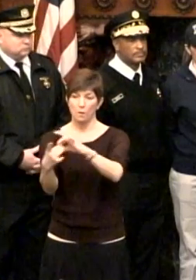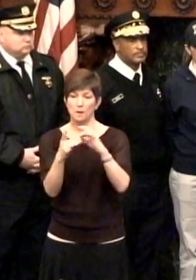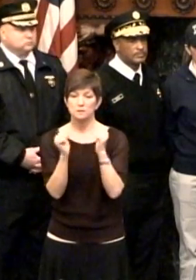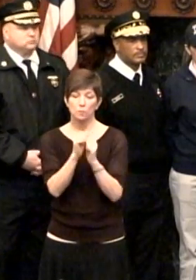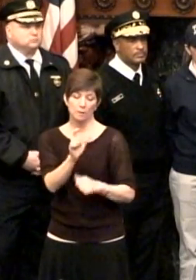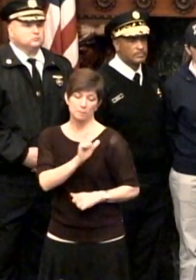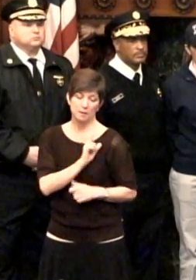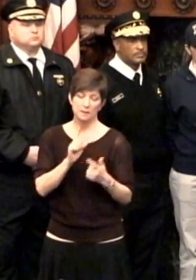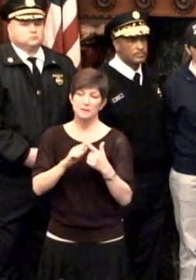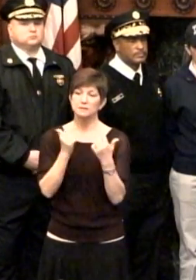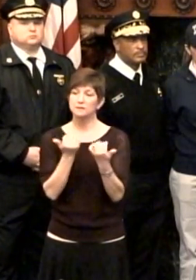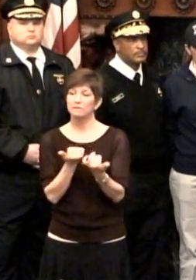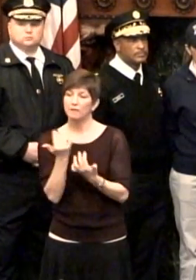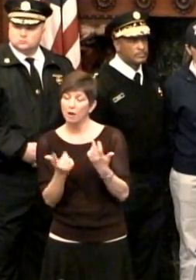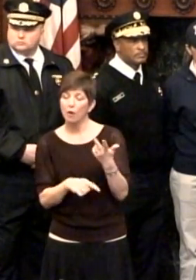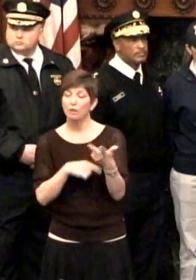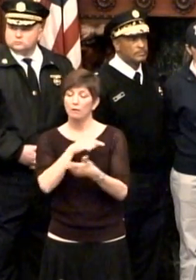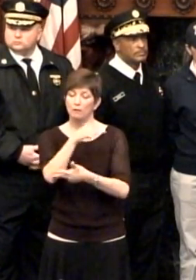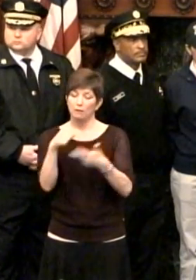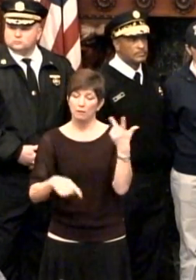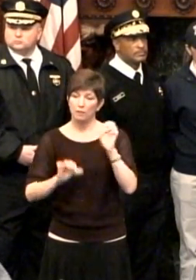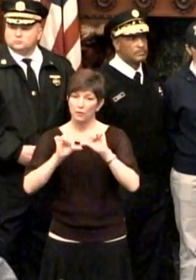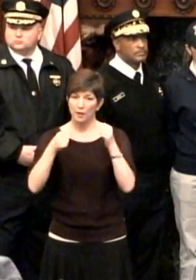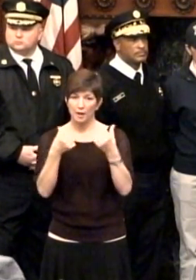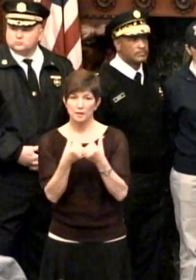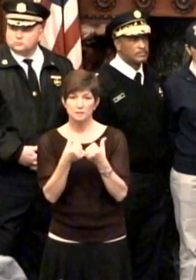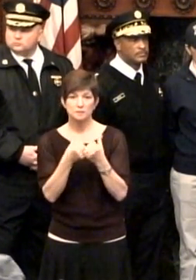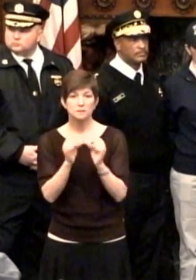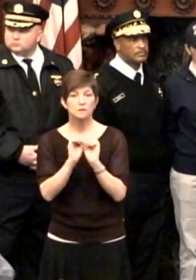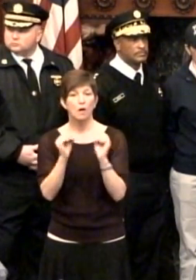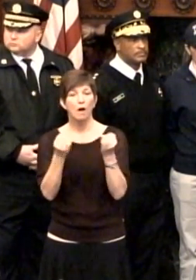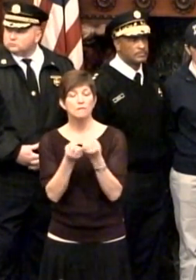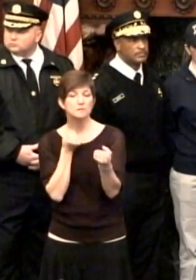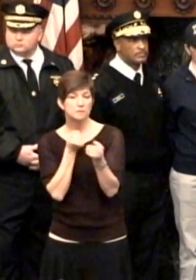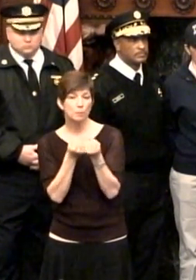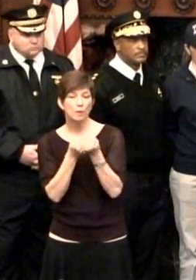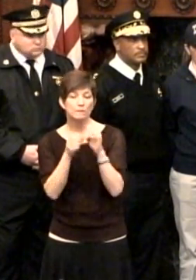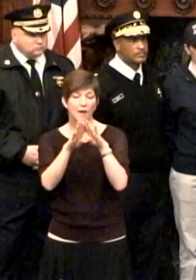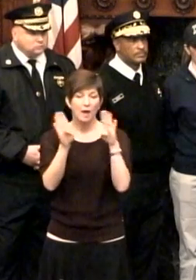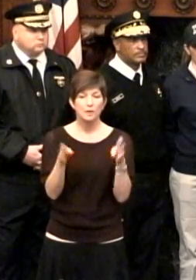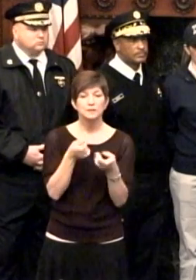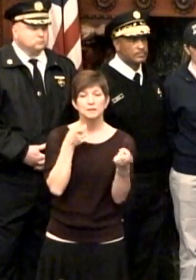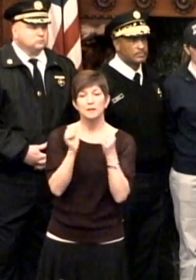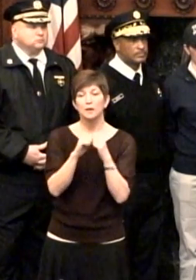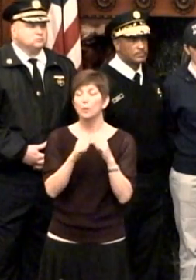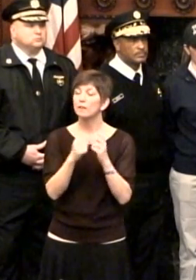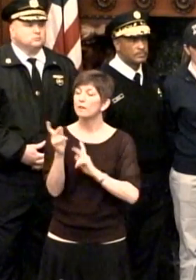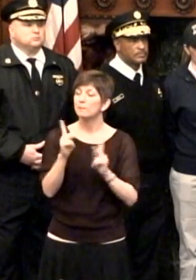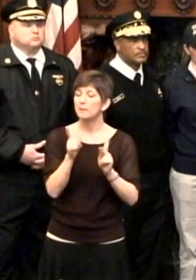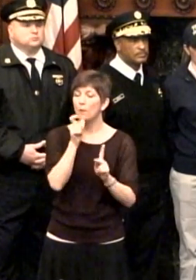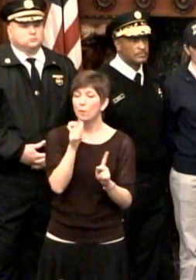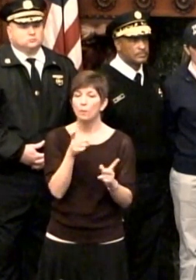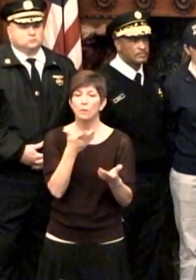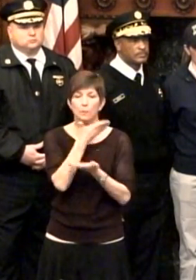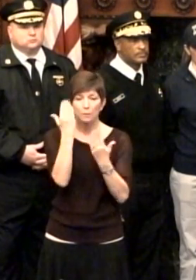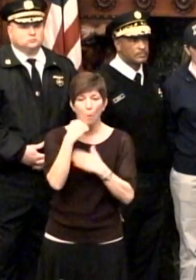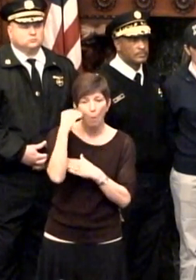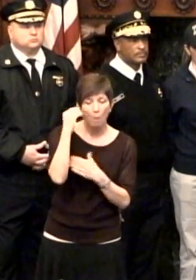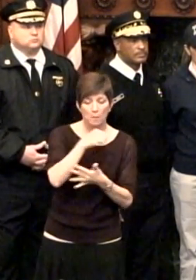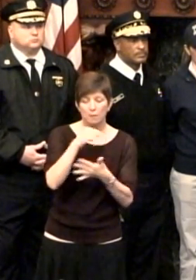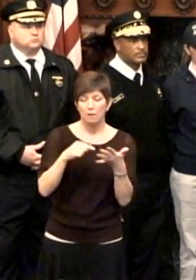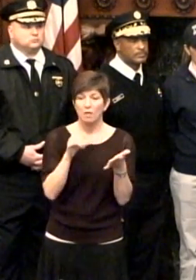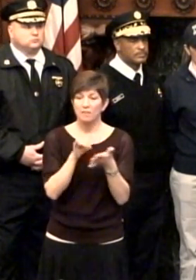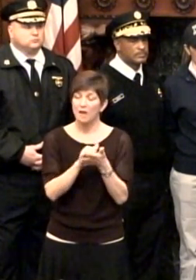police and fire and all the other agencies, Office of Supportive Housing, dealing with issues of homelessness and the like